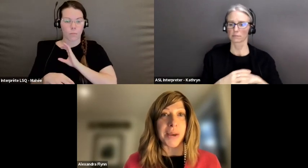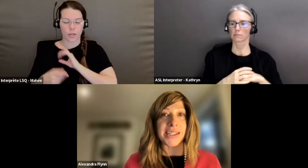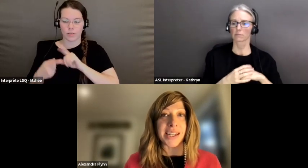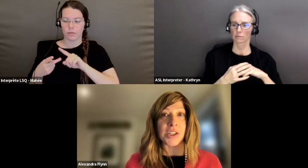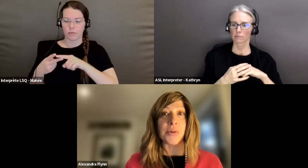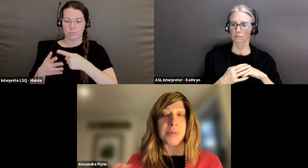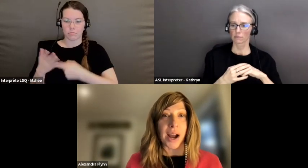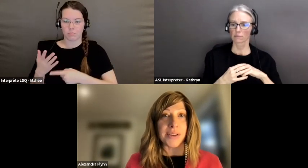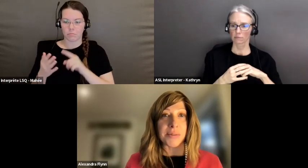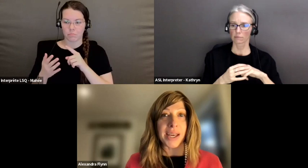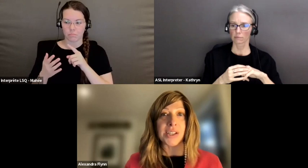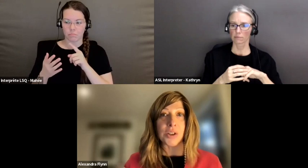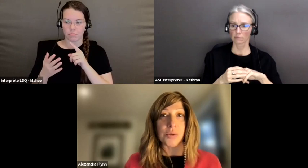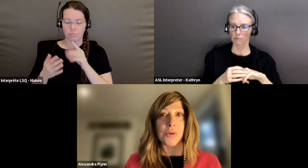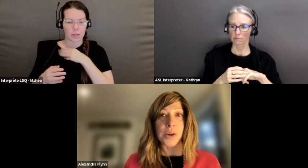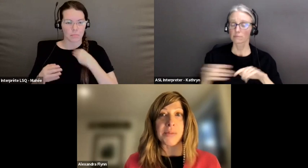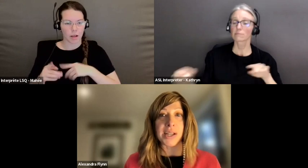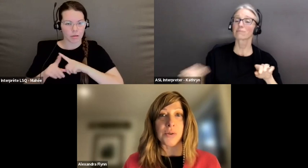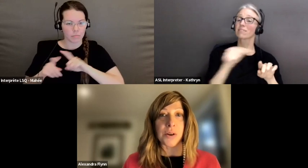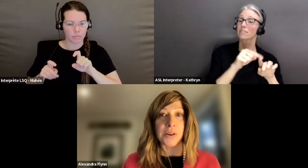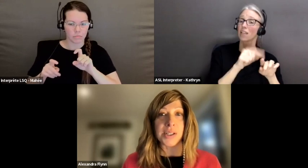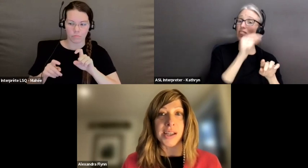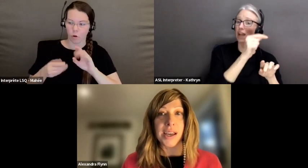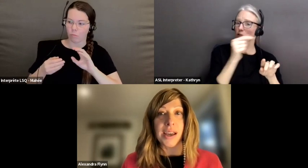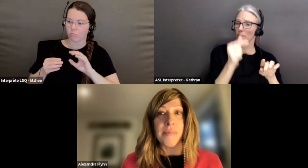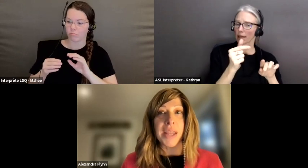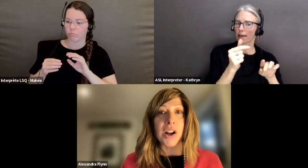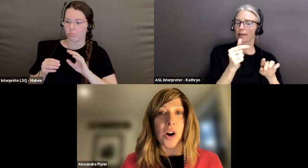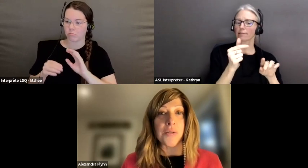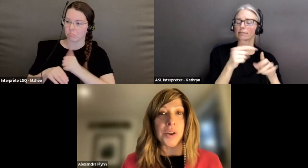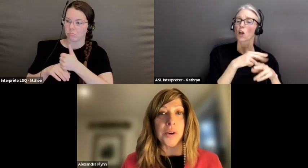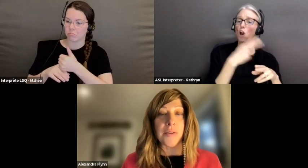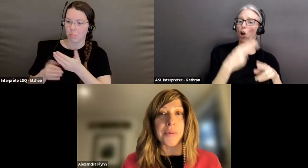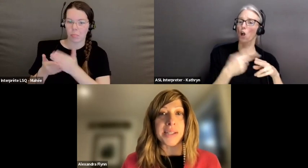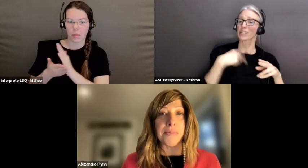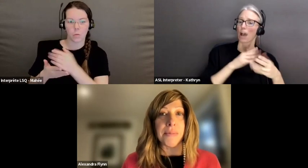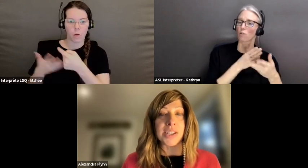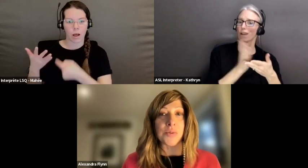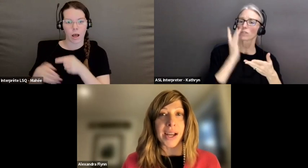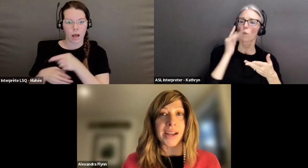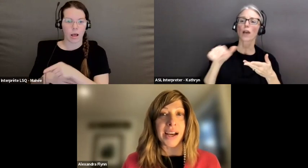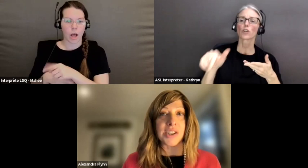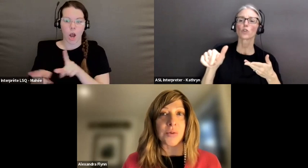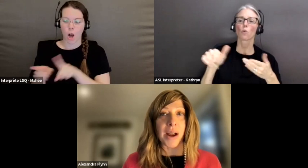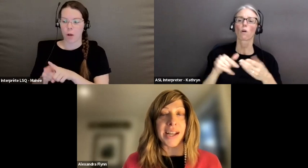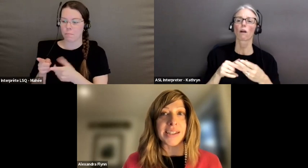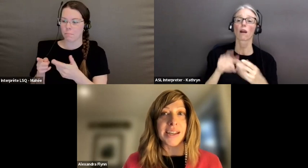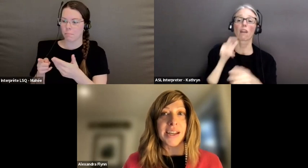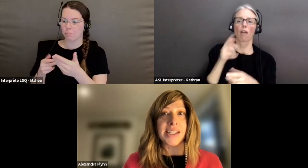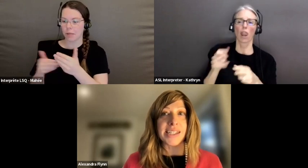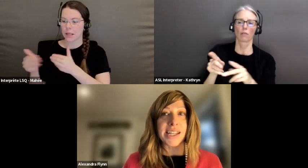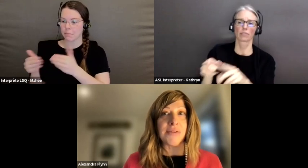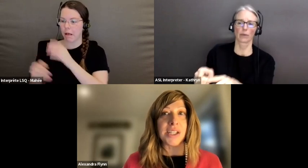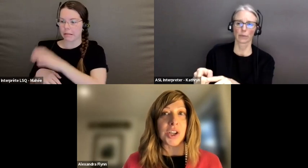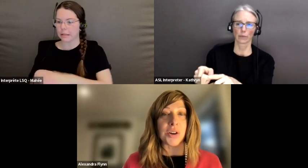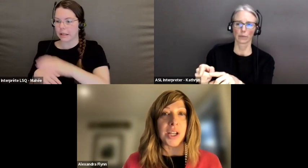municipal space as though it's private space through trespass orders. In our view, governments must recognize the rights